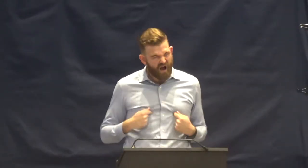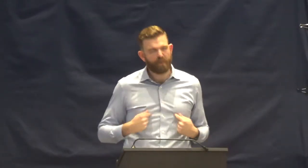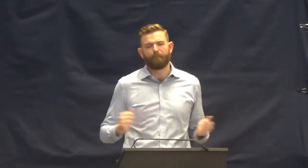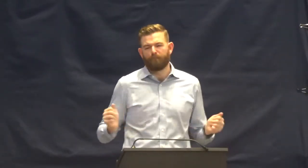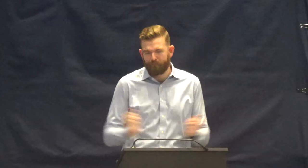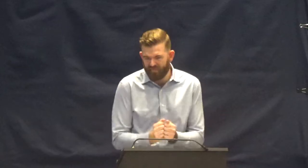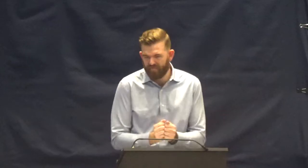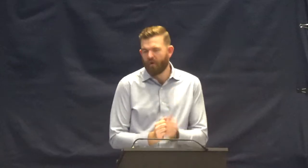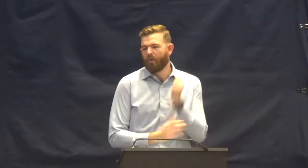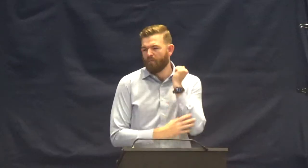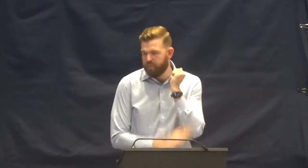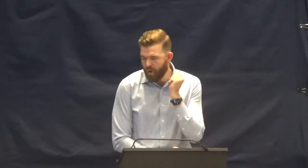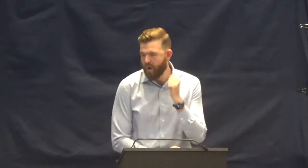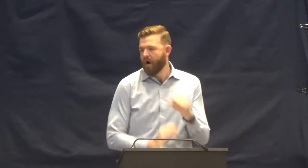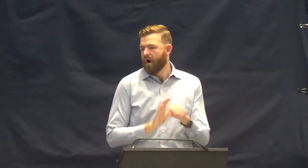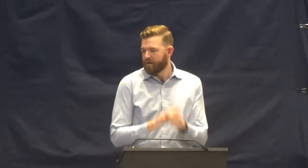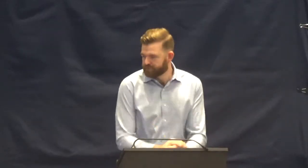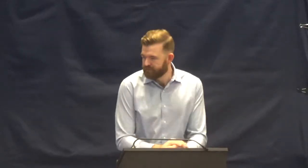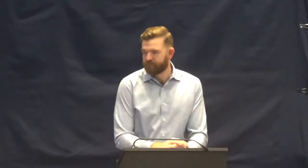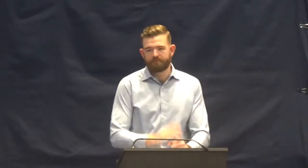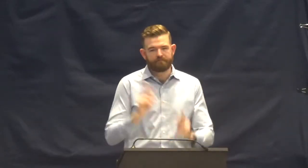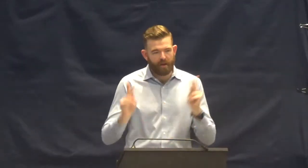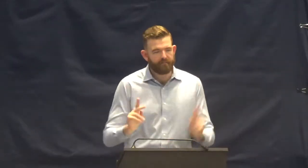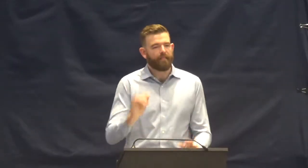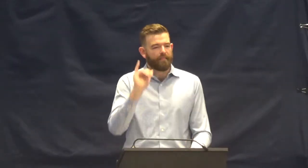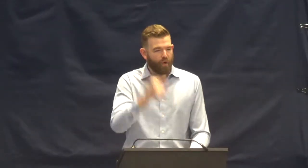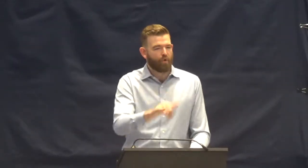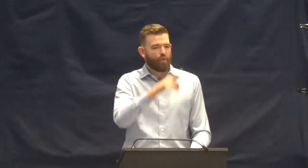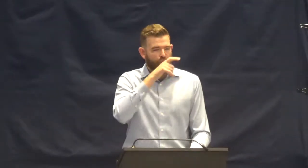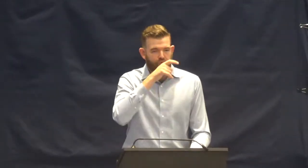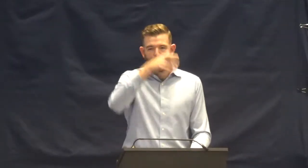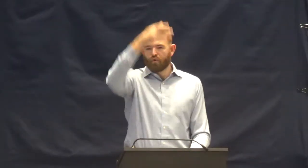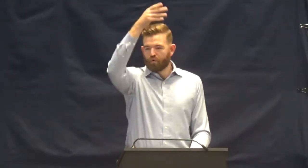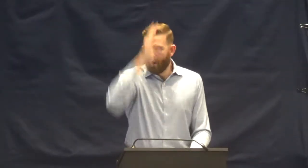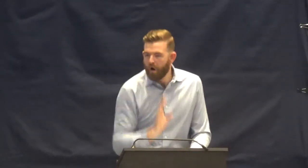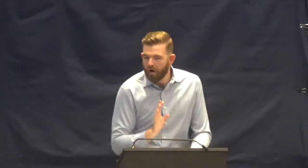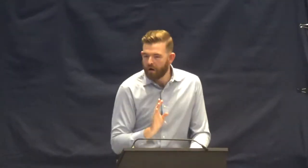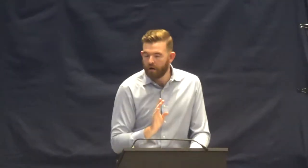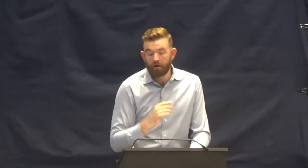grew up in poverty. I stand with those who are poor and oppressed.